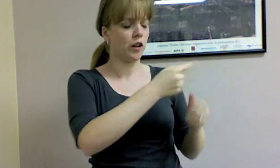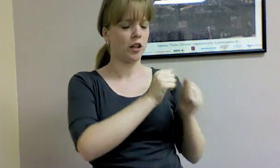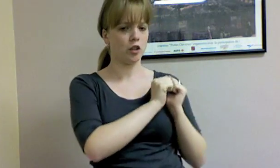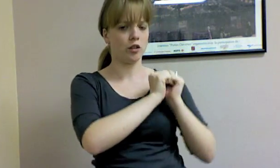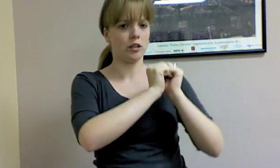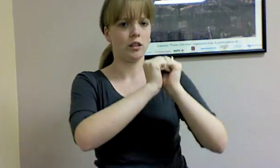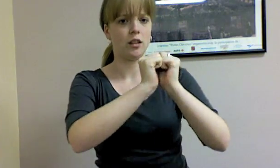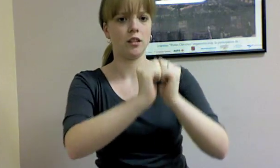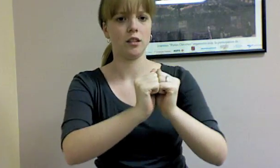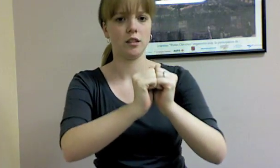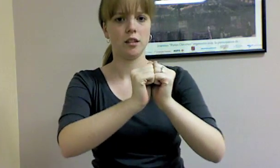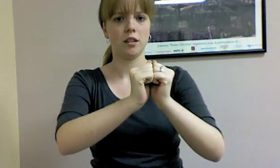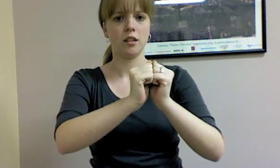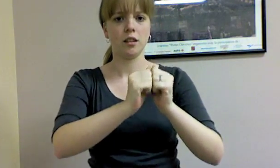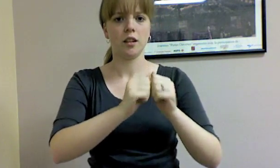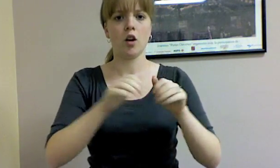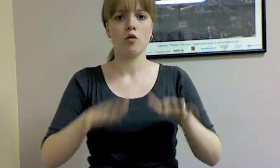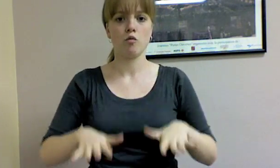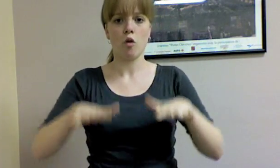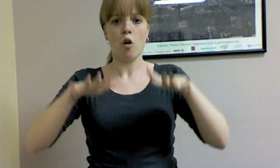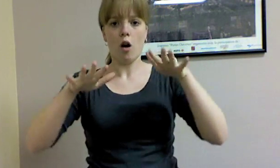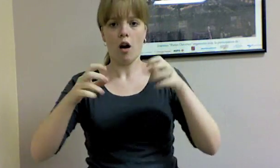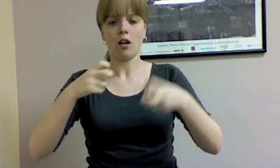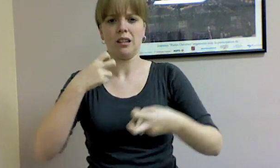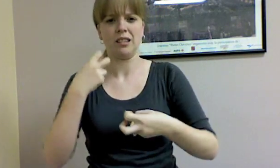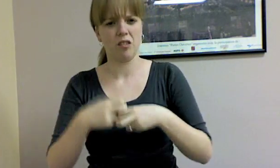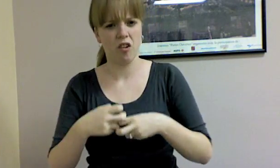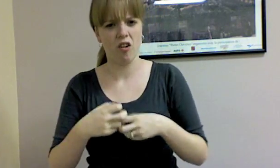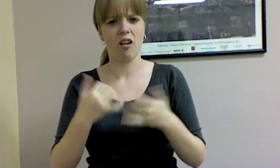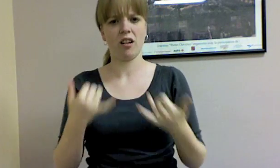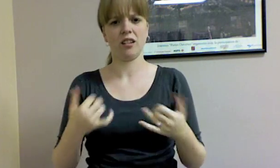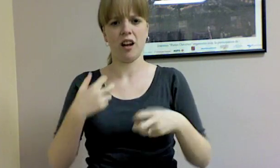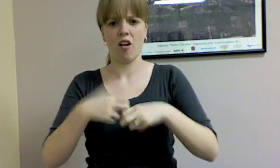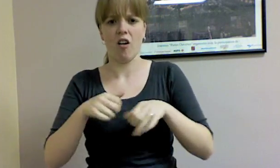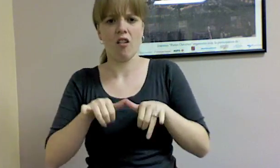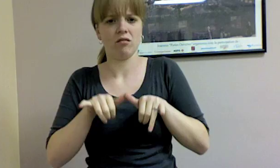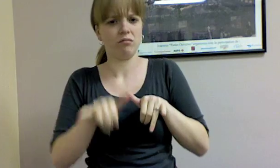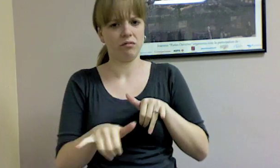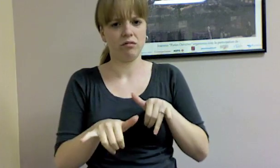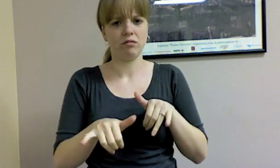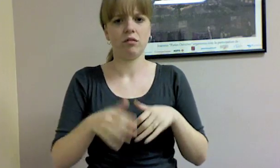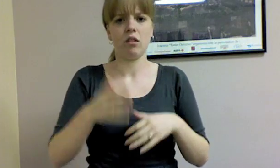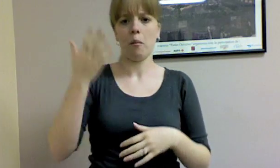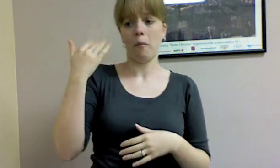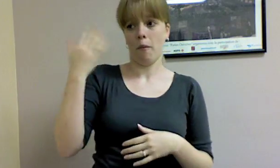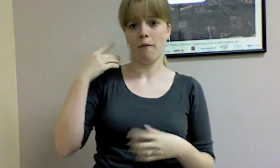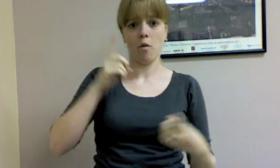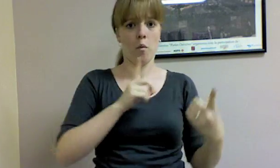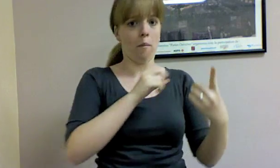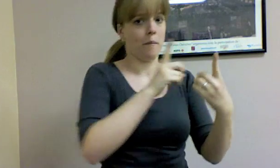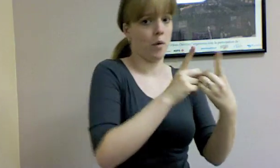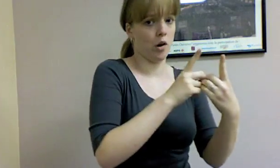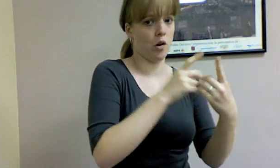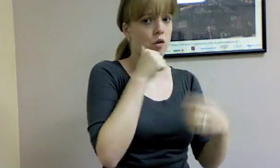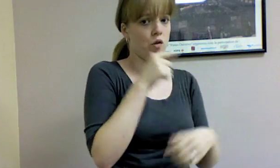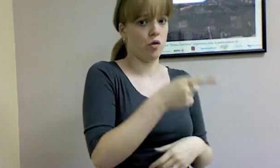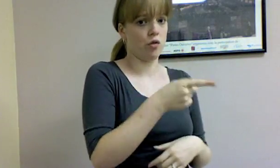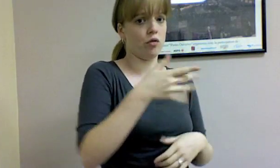with her in the end. Tough time being kids, times are getting harder, man. Once knew a girl who grew up without her father,